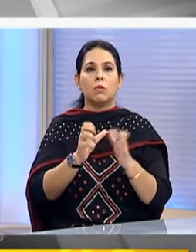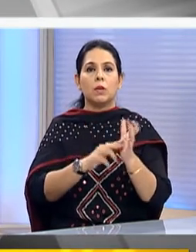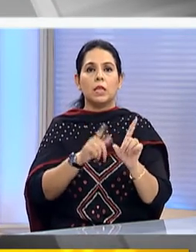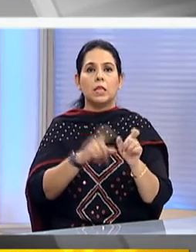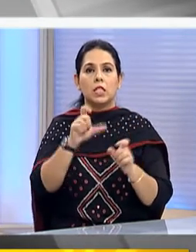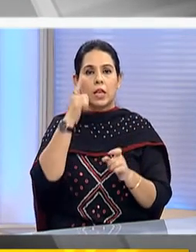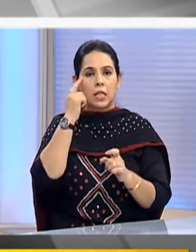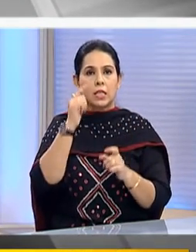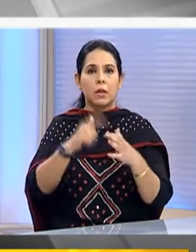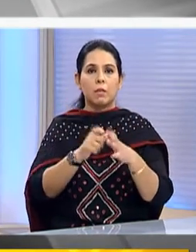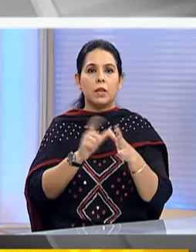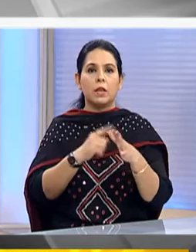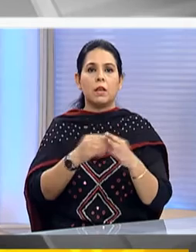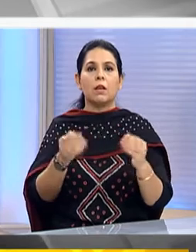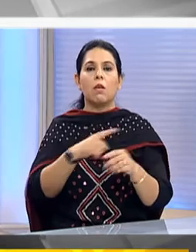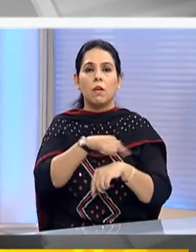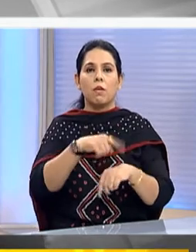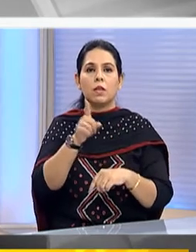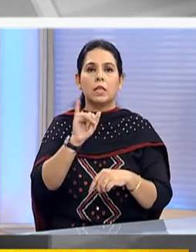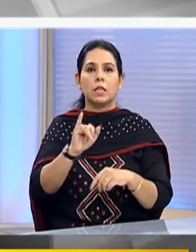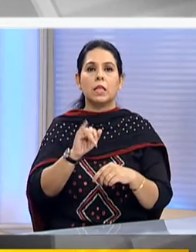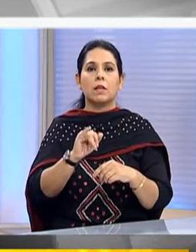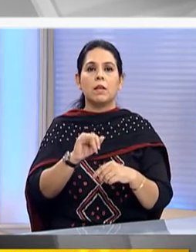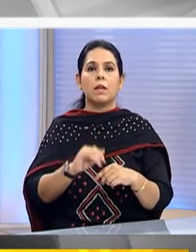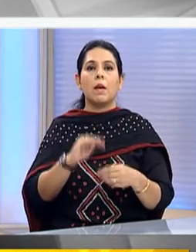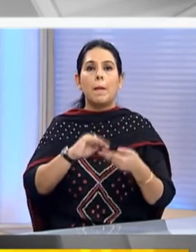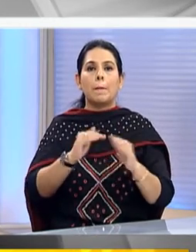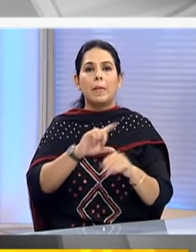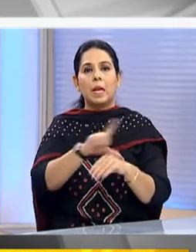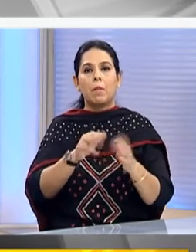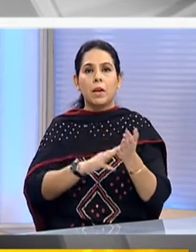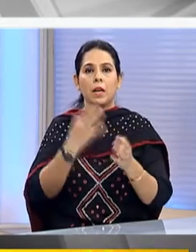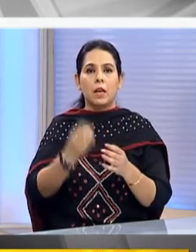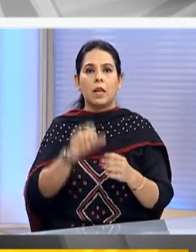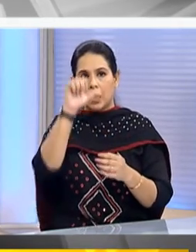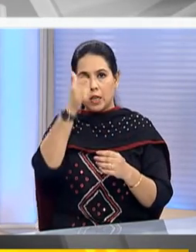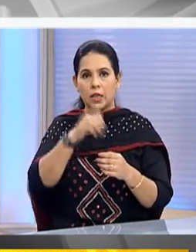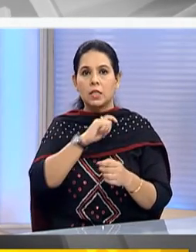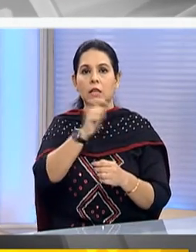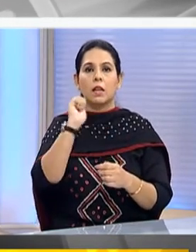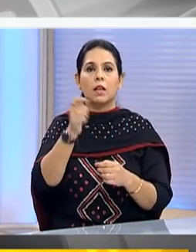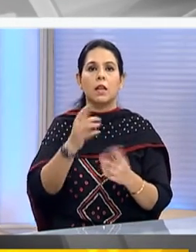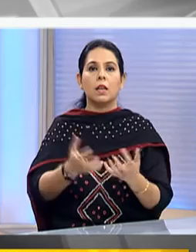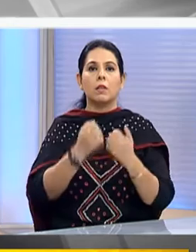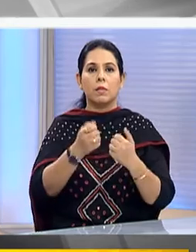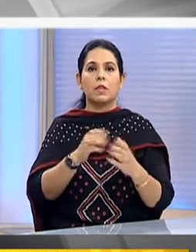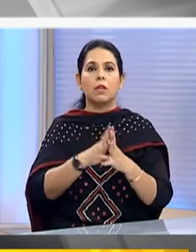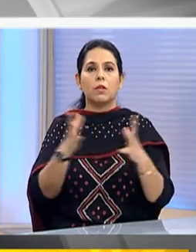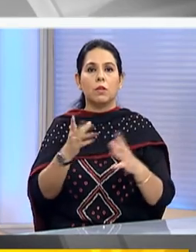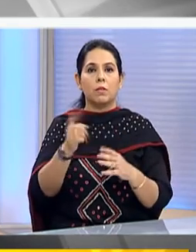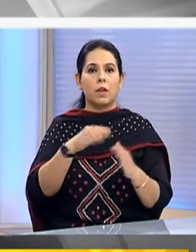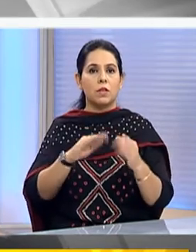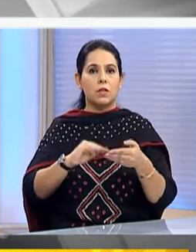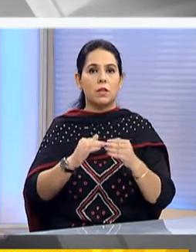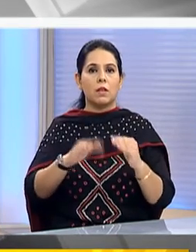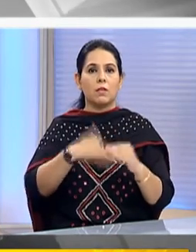Zhu Ying of Chinese Taipei in the round of 16. Playing late on Monday night, the Indian shuttler didn't clatter much throughout